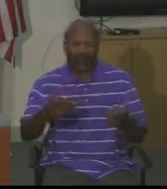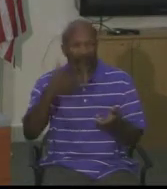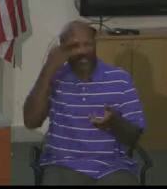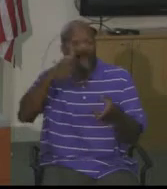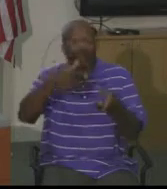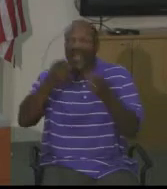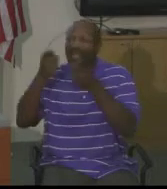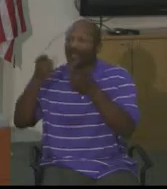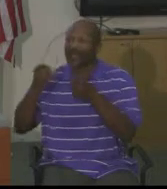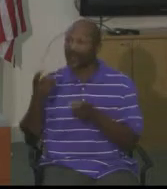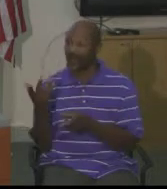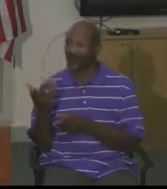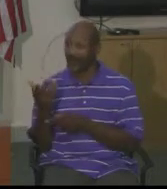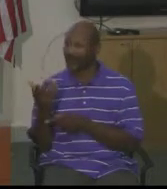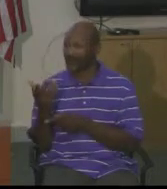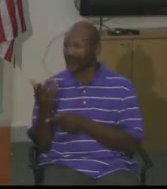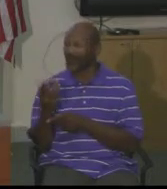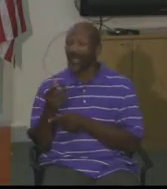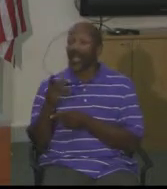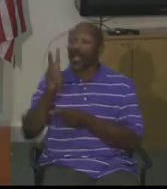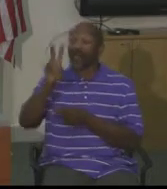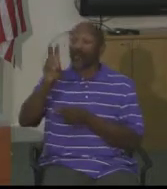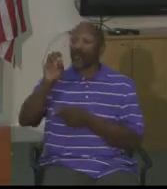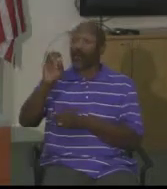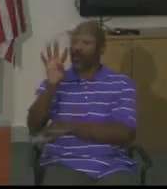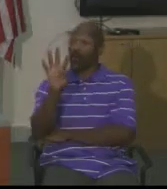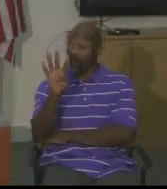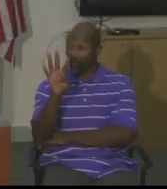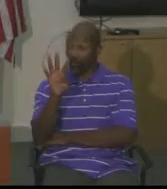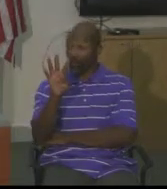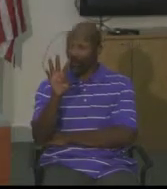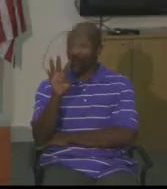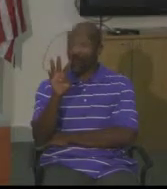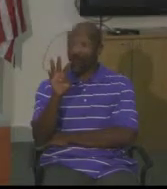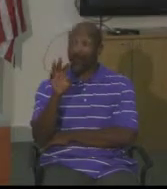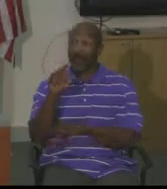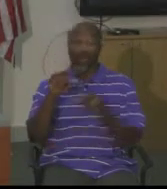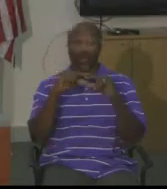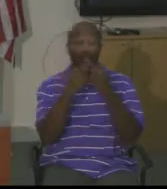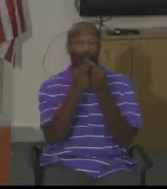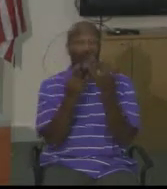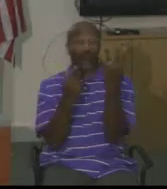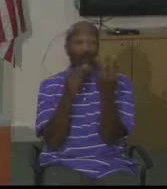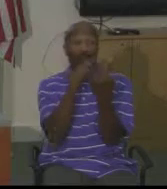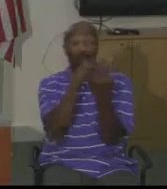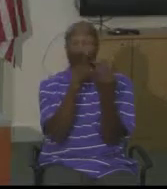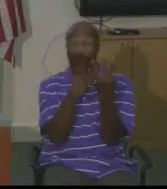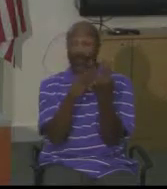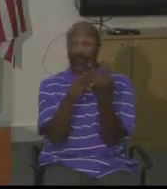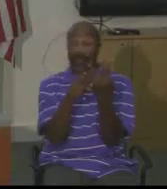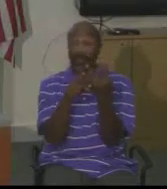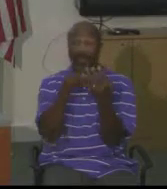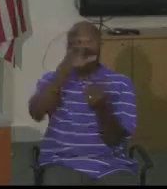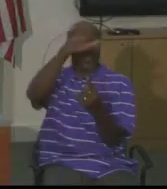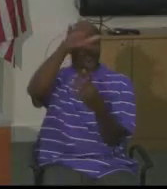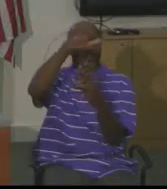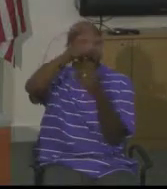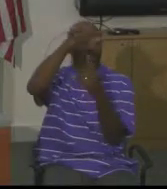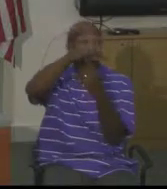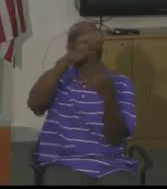So in 2004, the group of 4, now the top 4